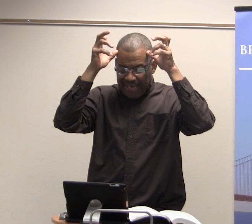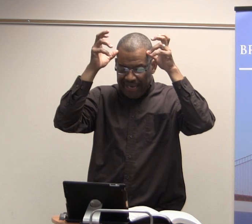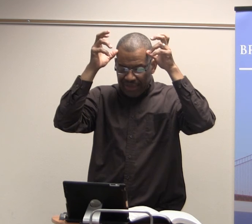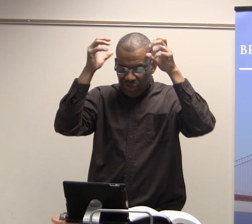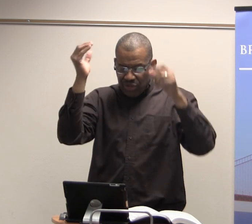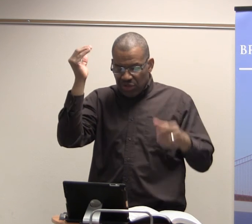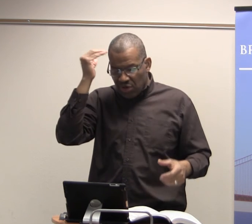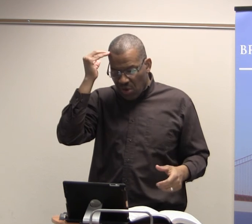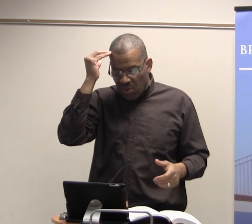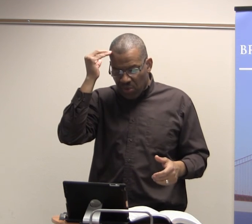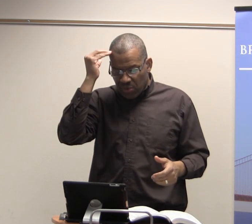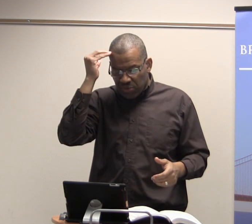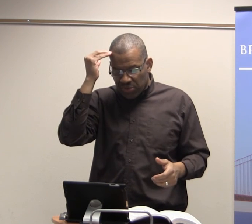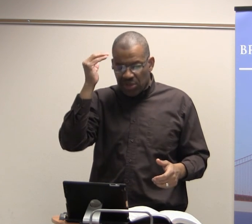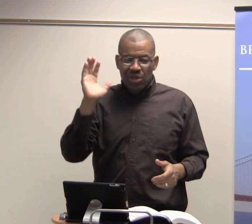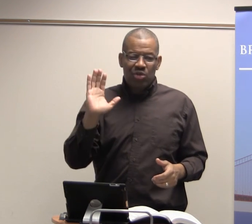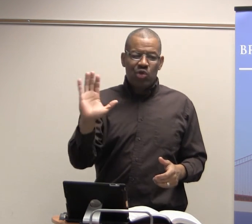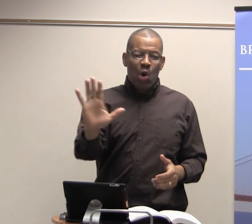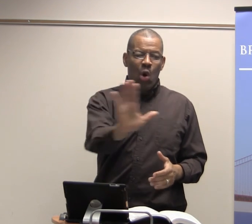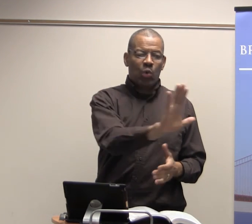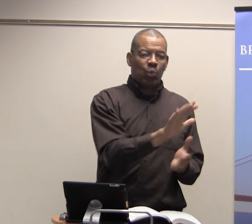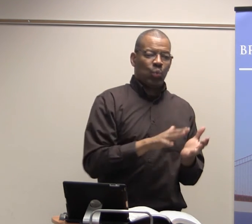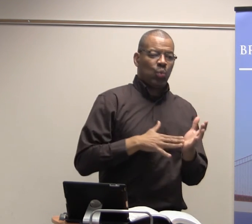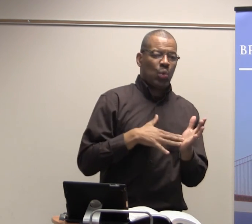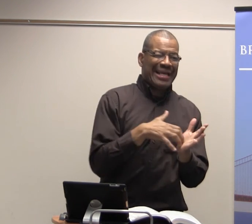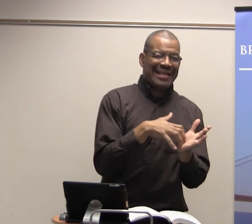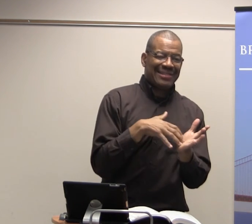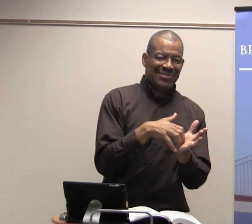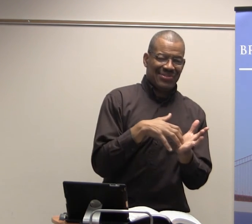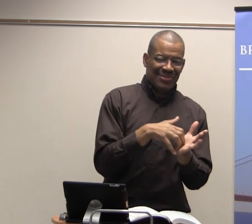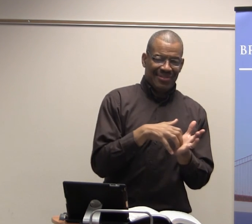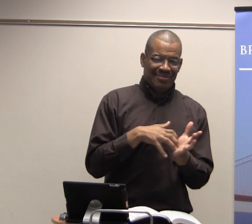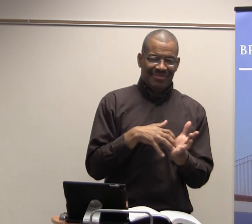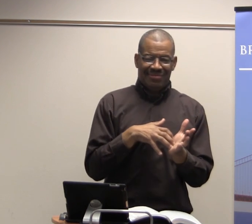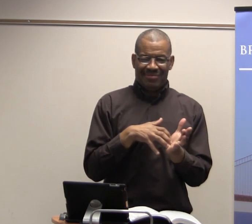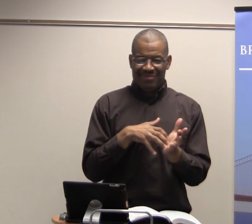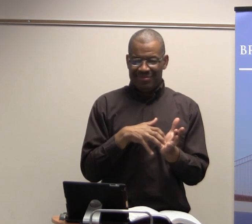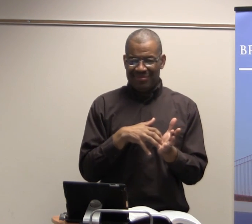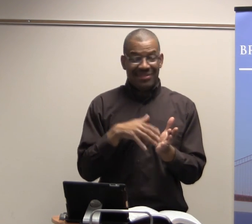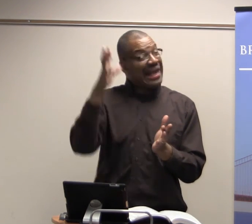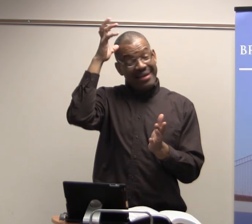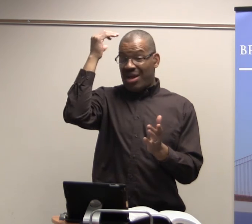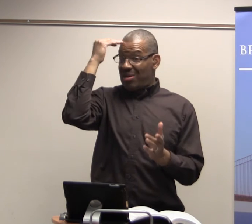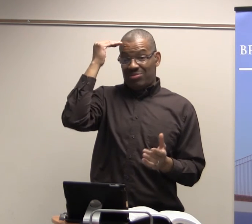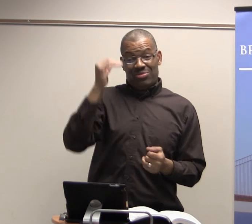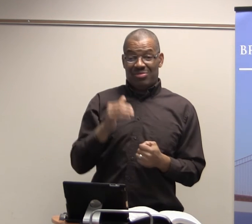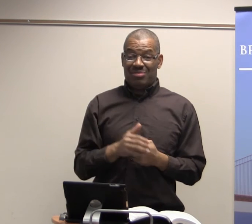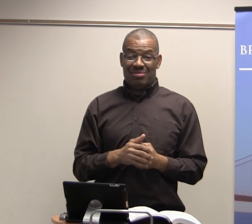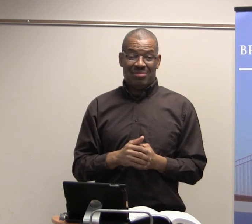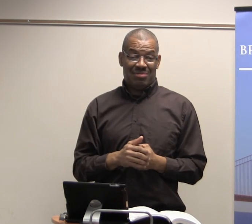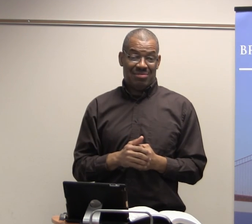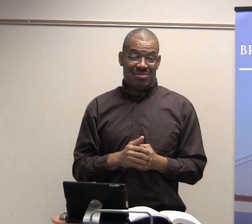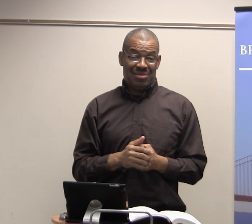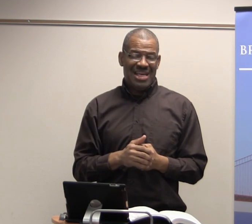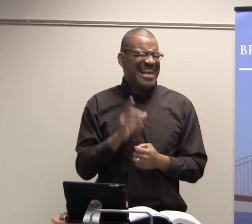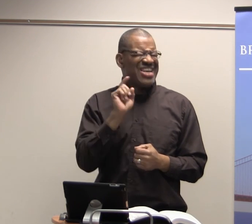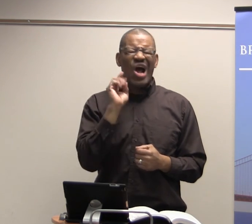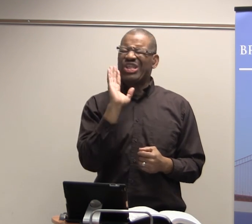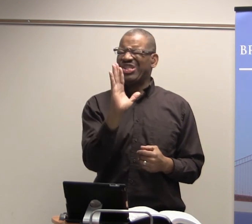Satan knows your weakness. Satan knows. He knows